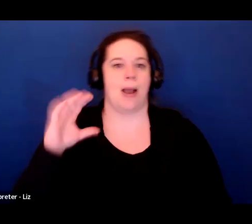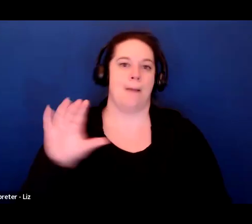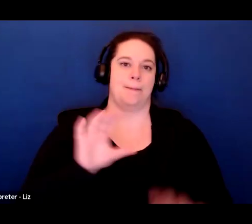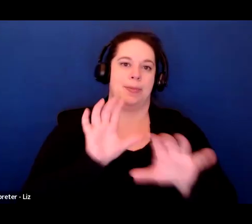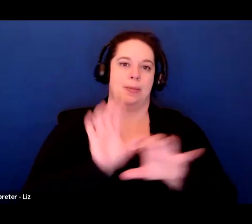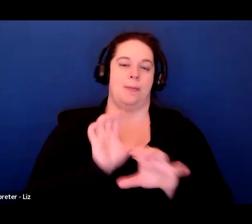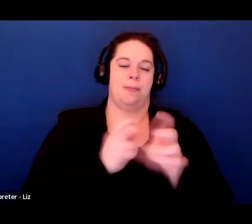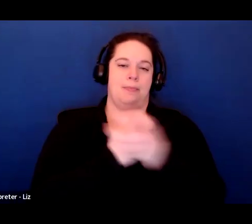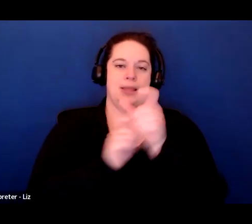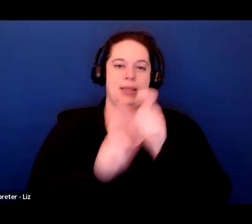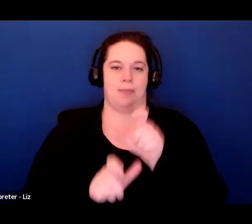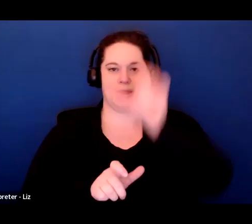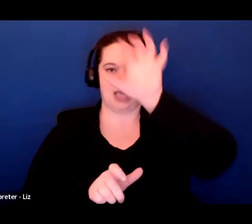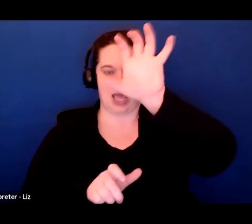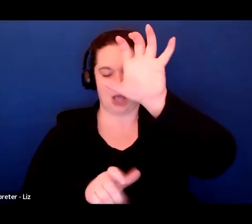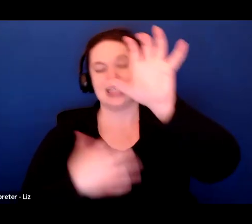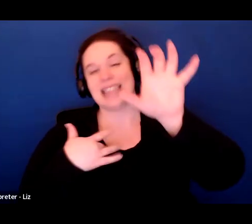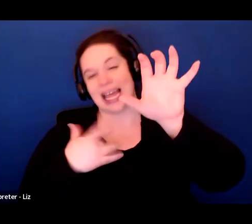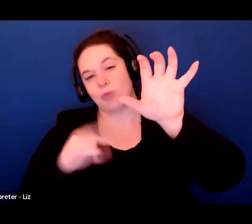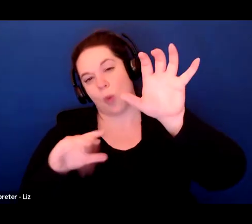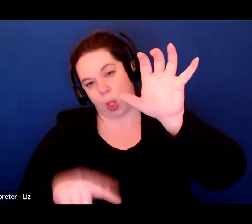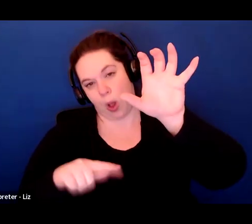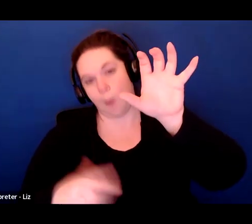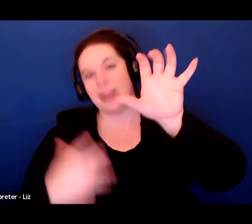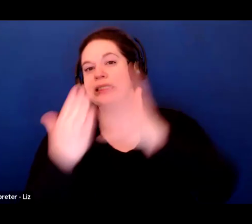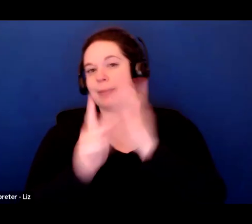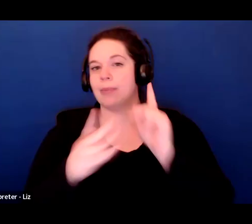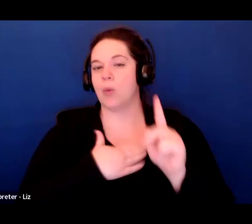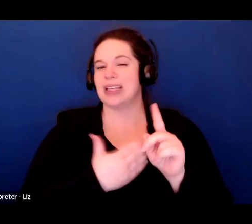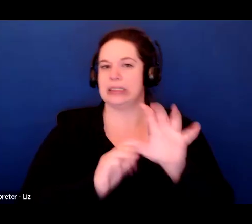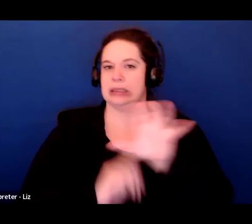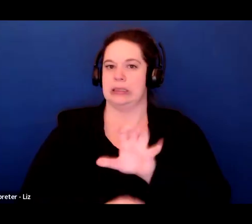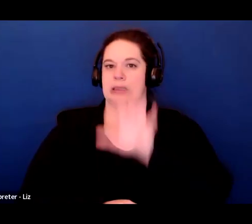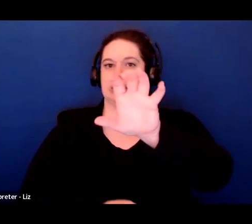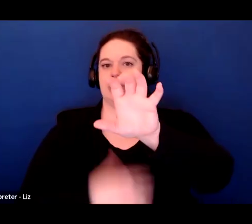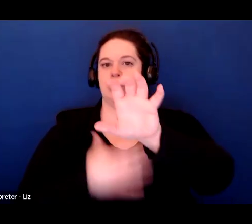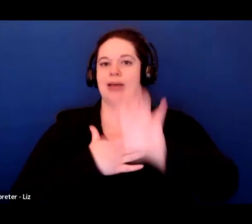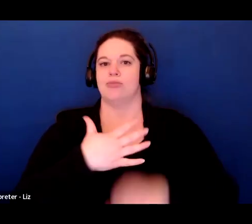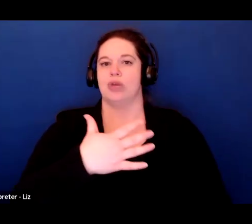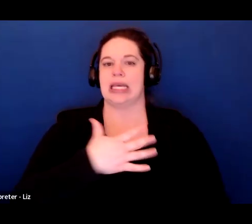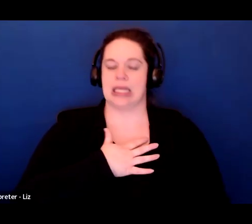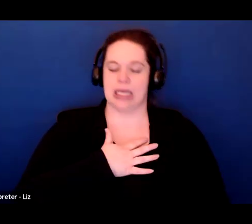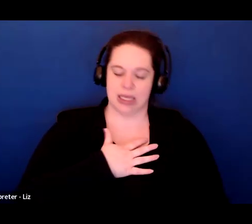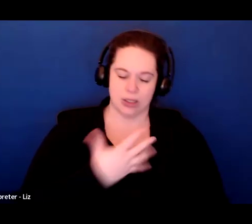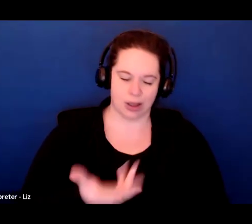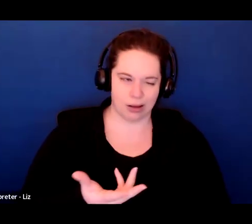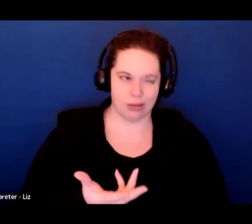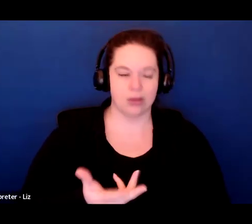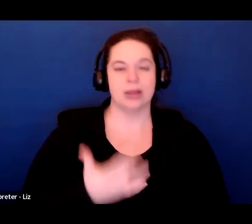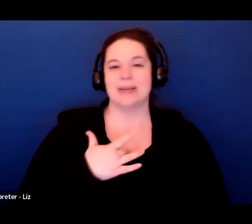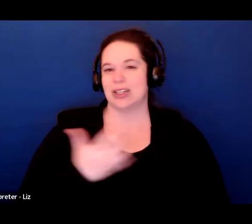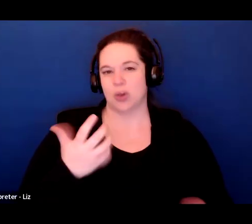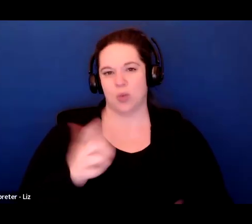up higher. They avoid that because then that's kind of getting up close to where your breathing is. So, they don't want